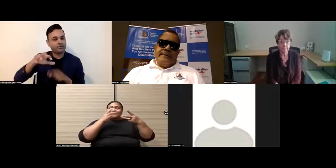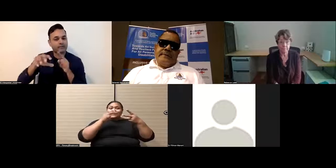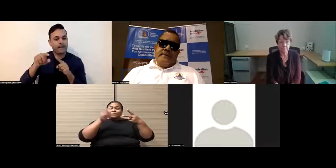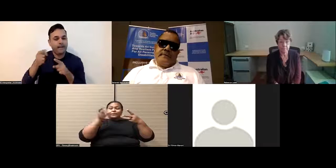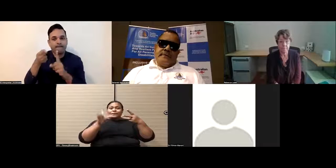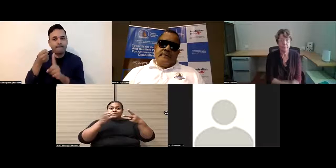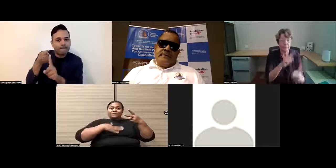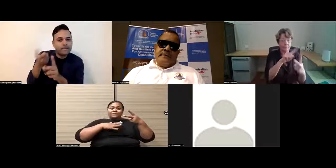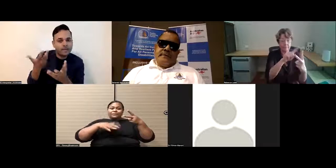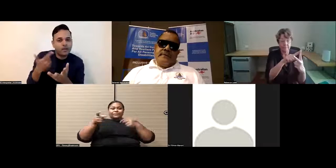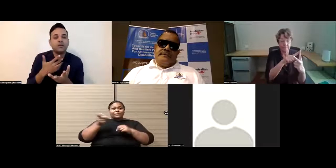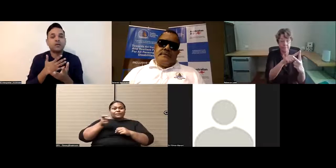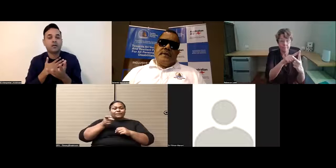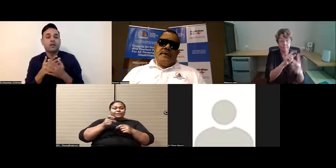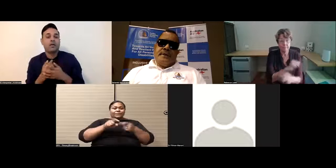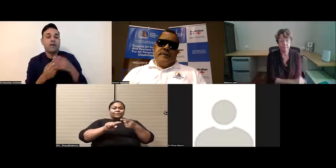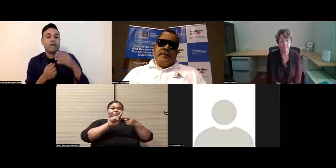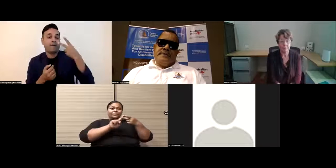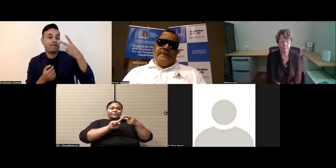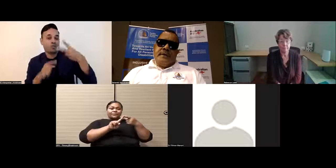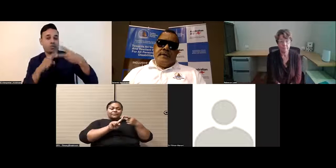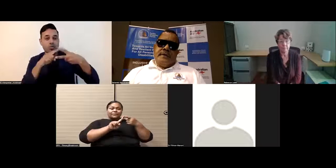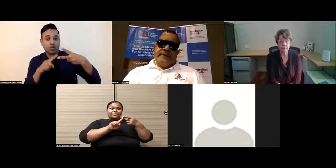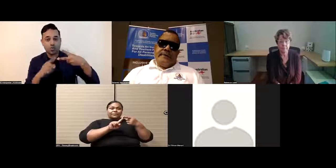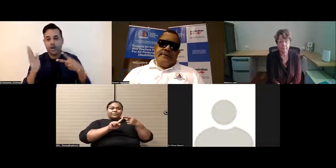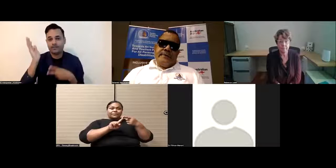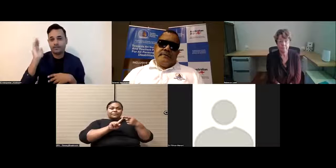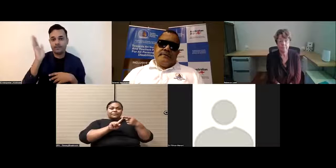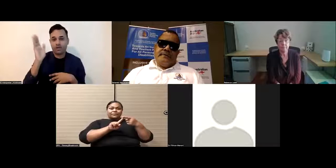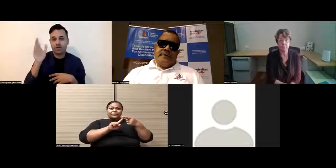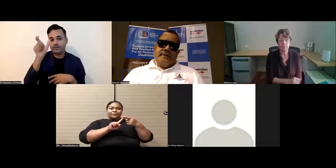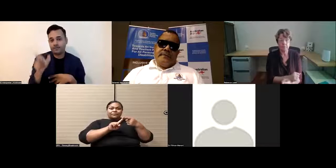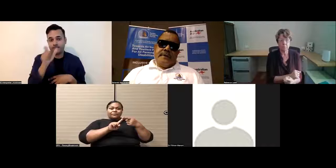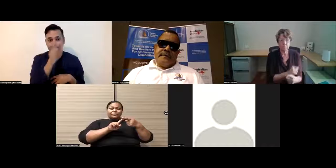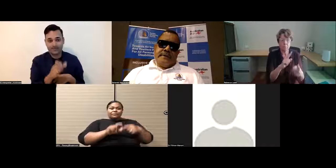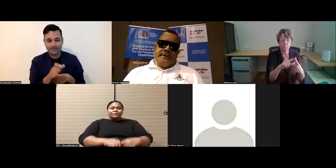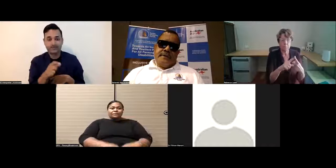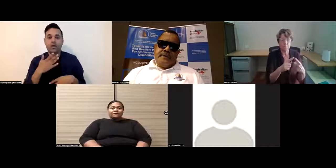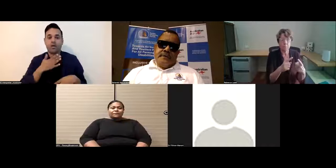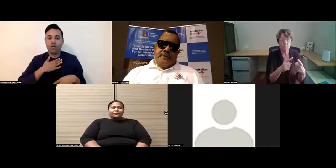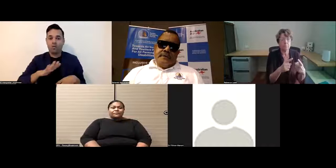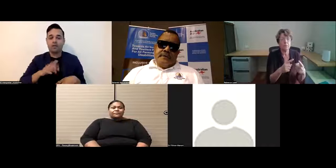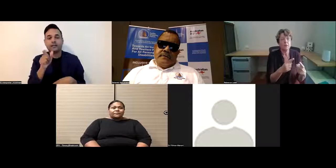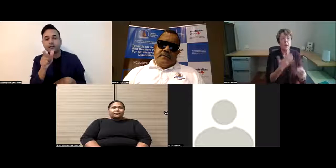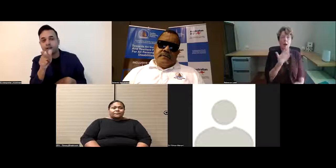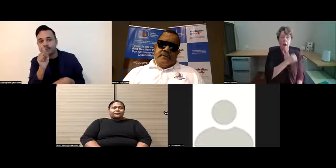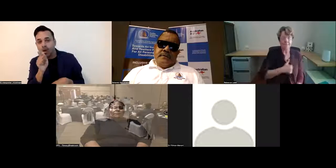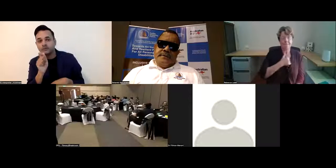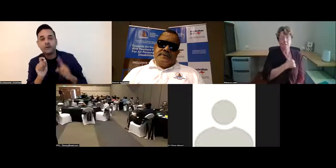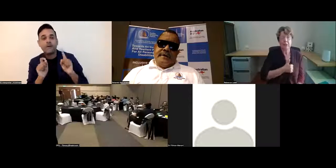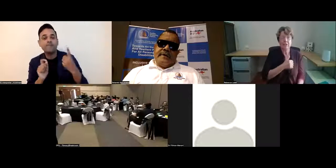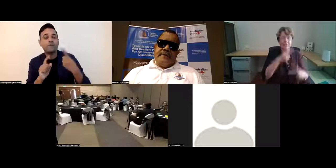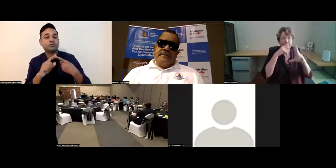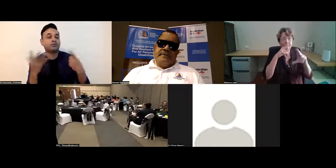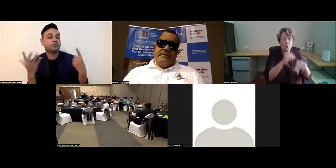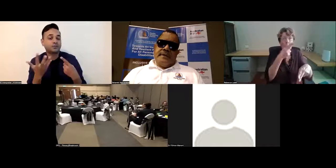Firstly, we'll have a an apology if I didn't pronounce your name correctly,